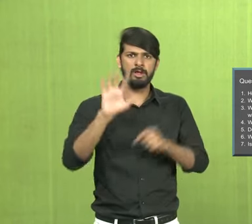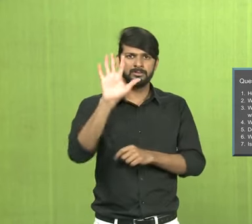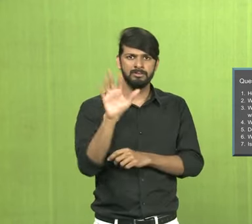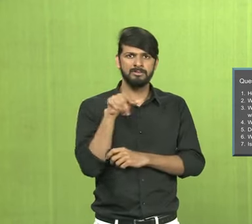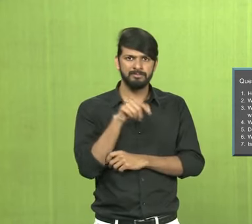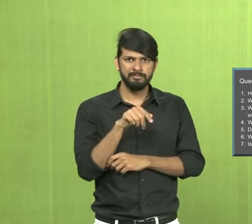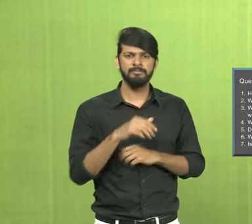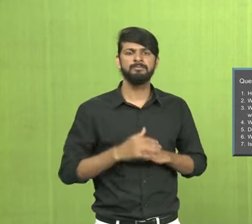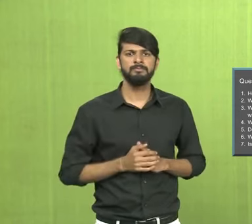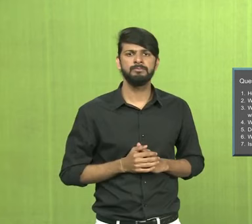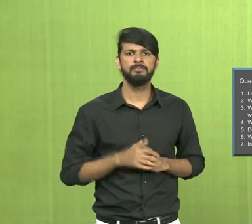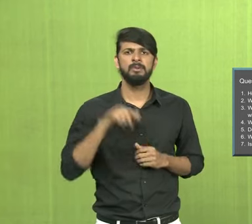Question number 5.